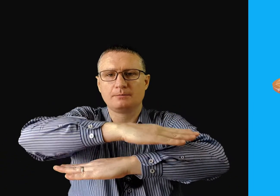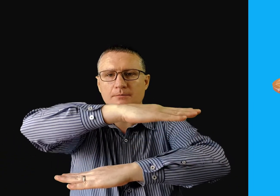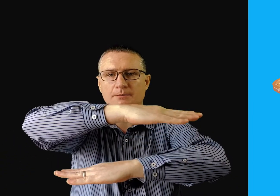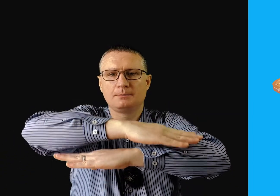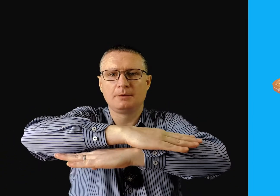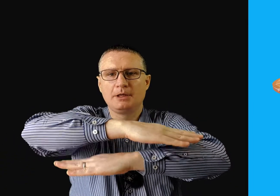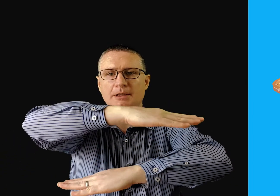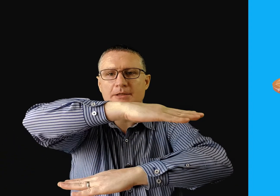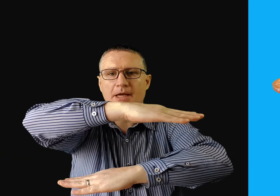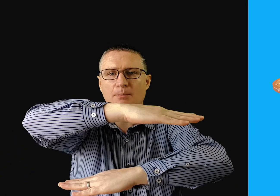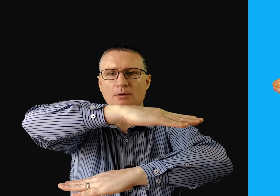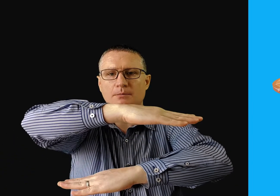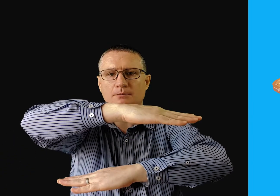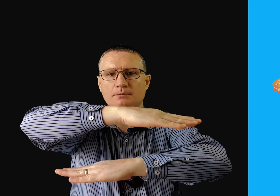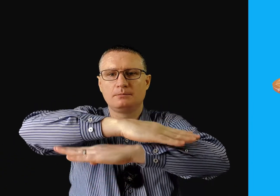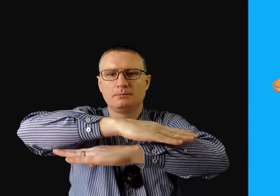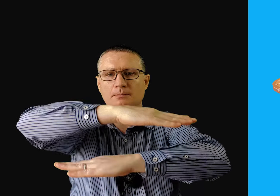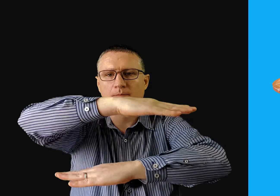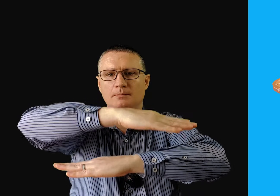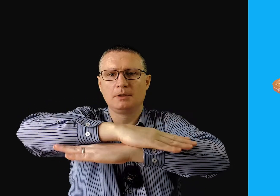together. Table.